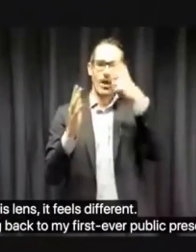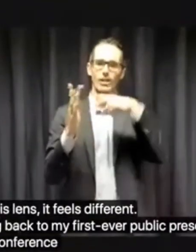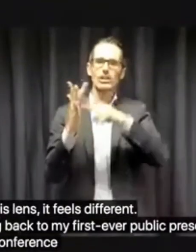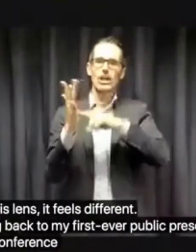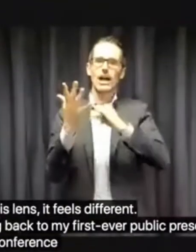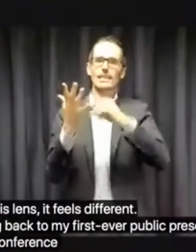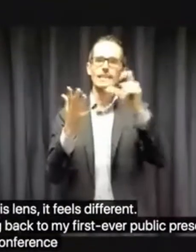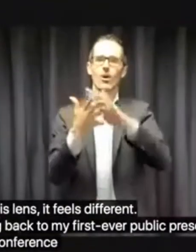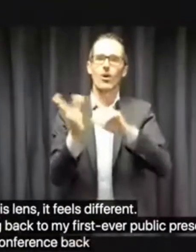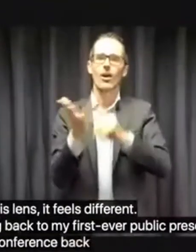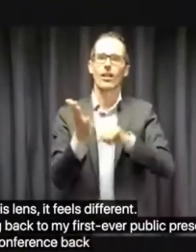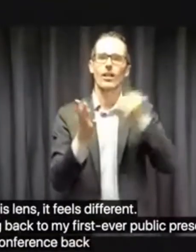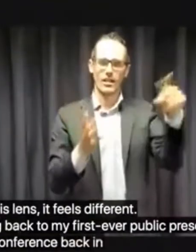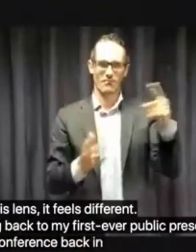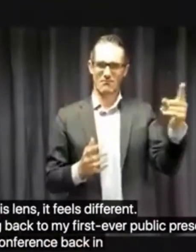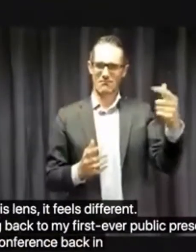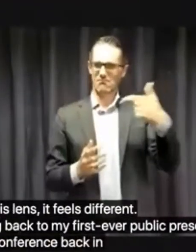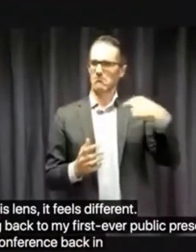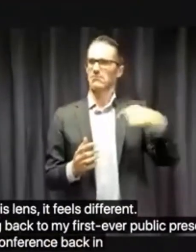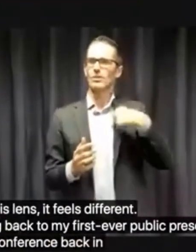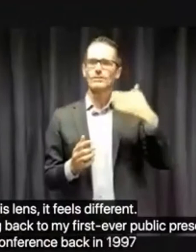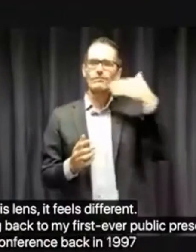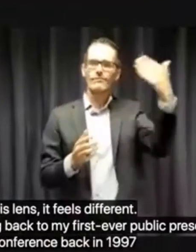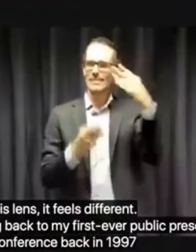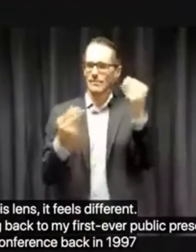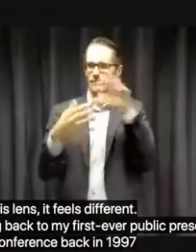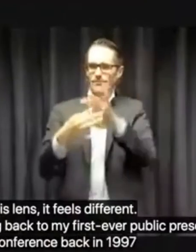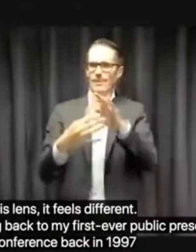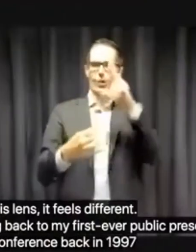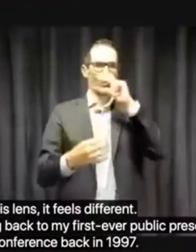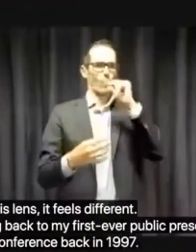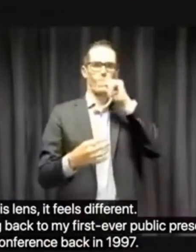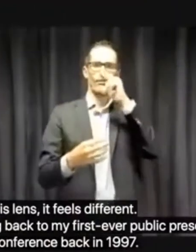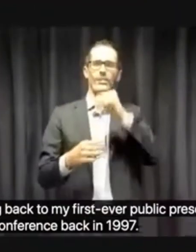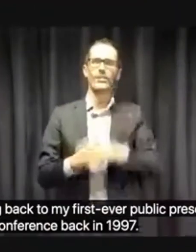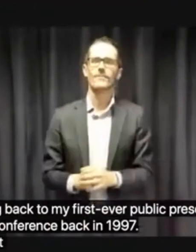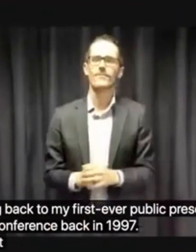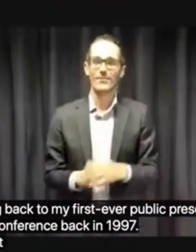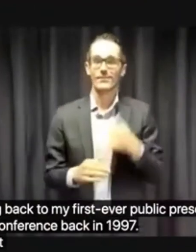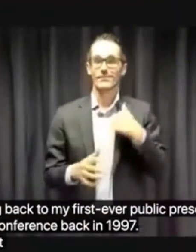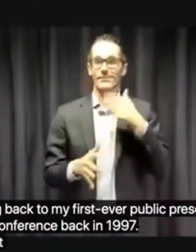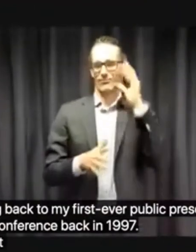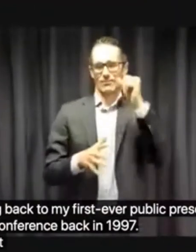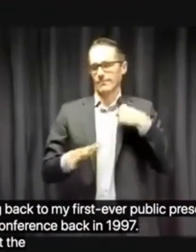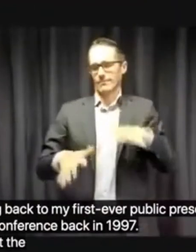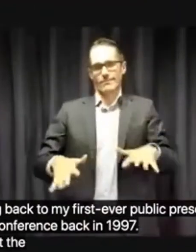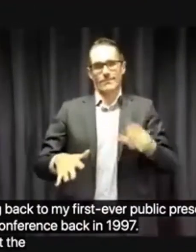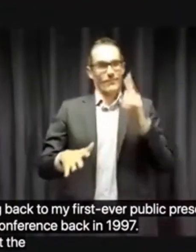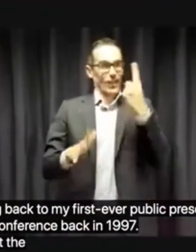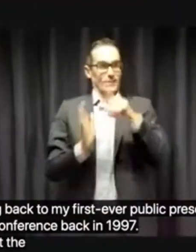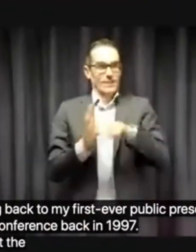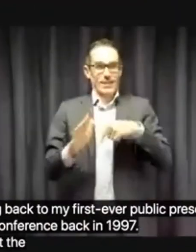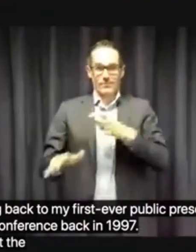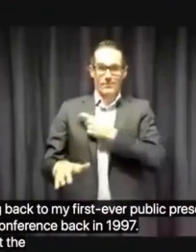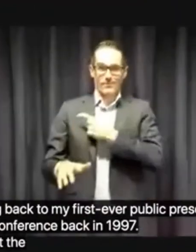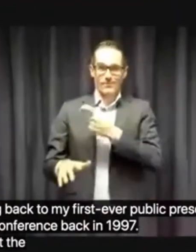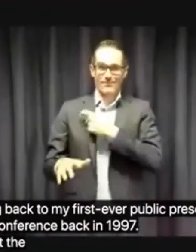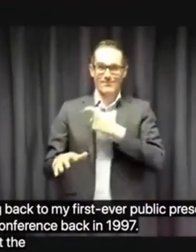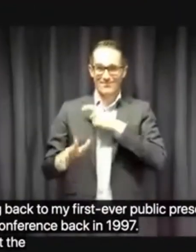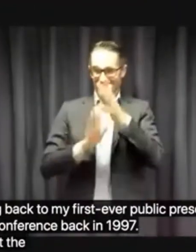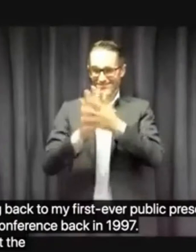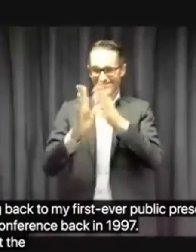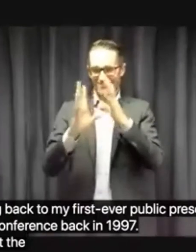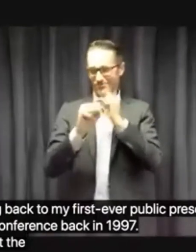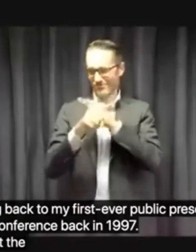I was thinking, but it was at the old JSSC Hall, the old Victoria Society site. I was invited as